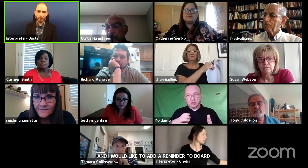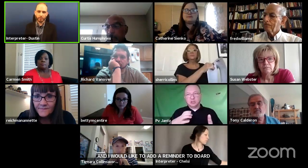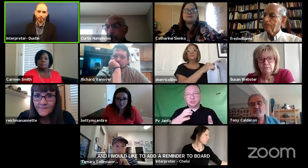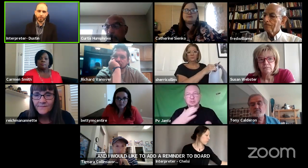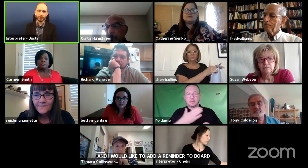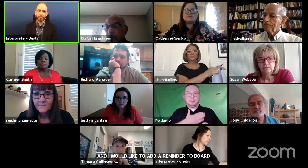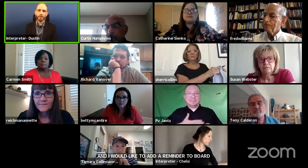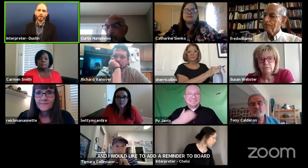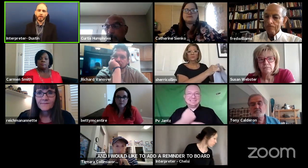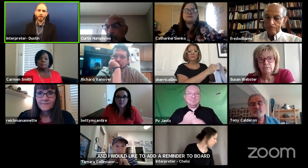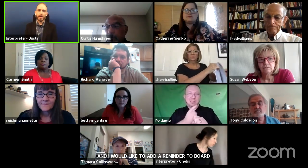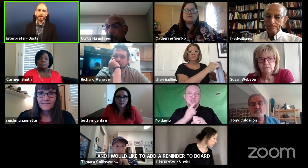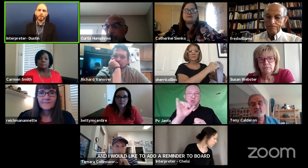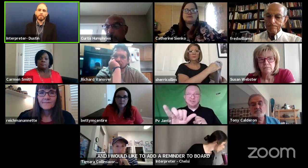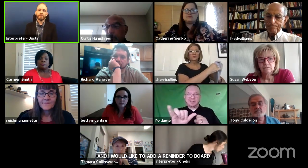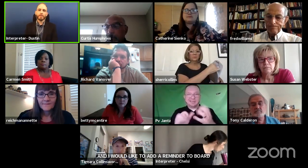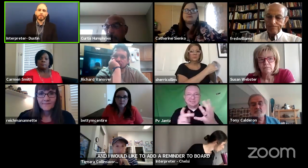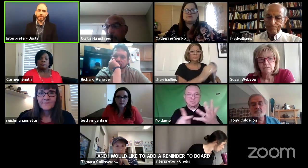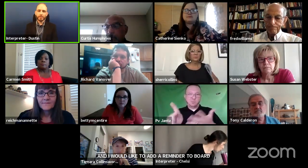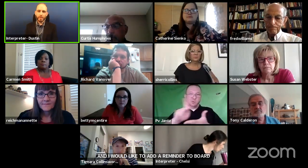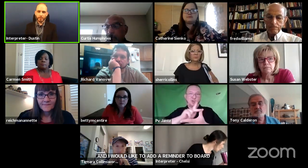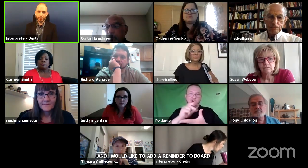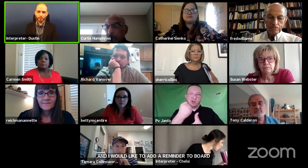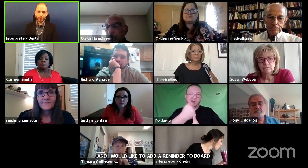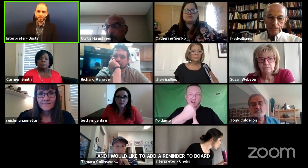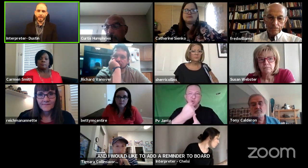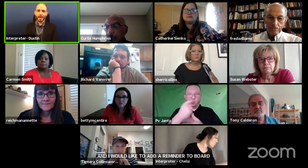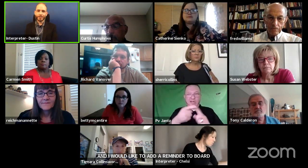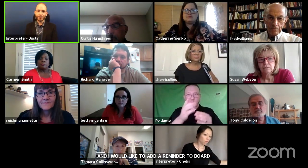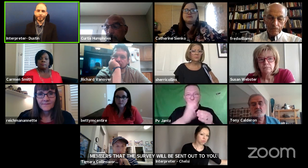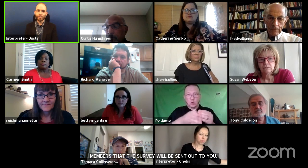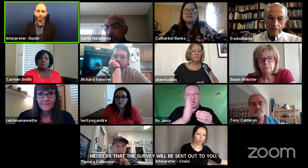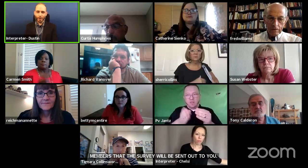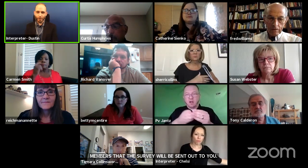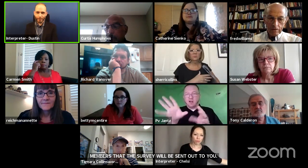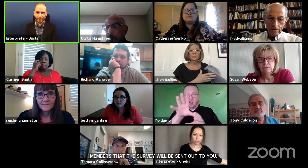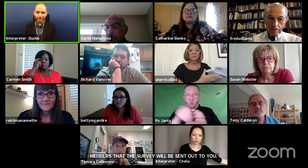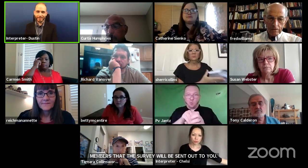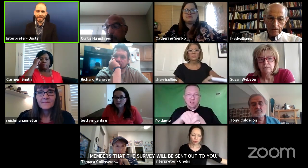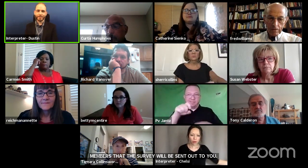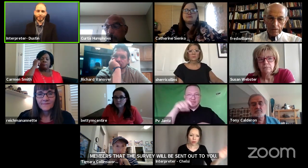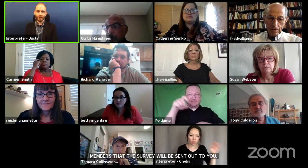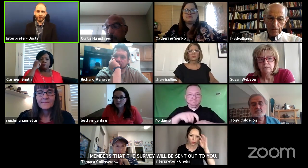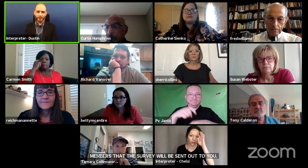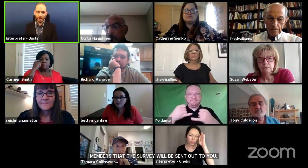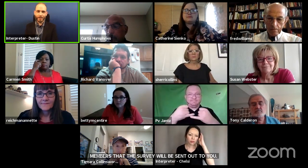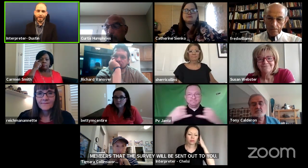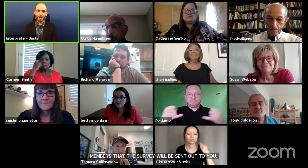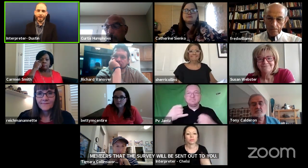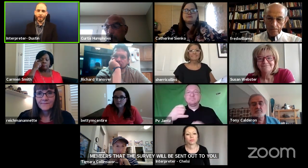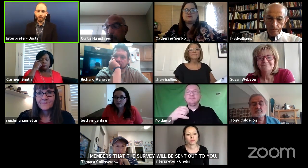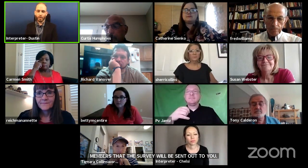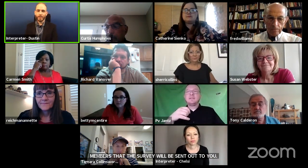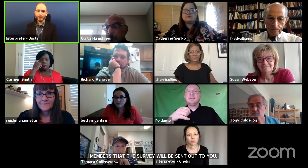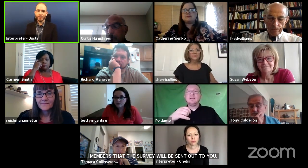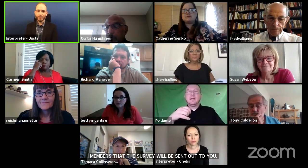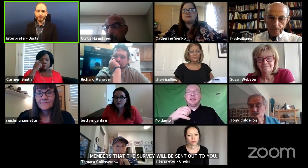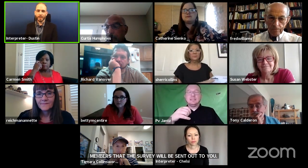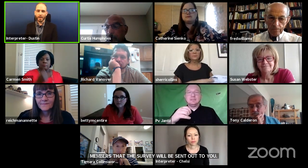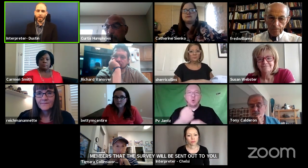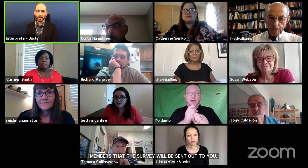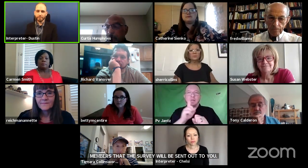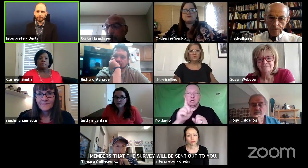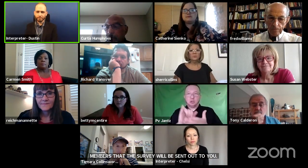sent out to you. Please make sure that you prioritize that survey within the